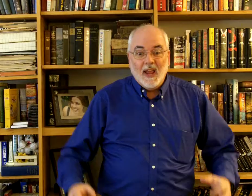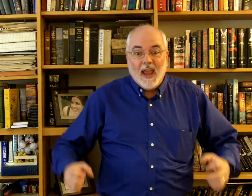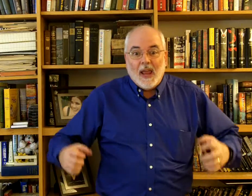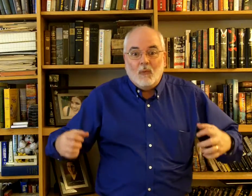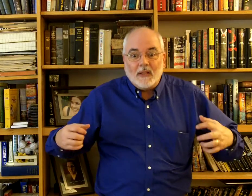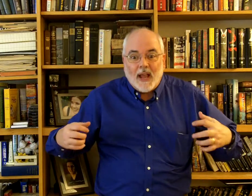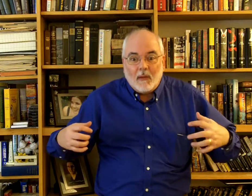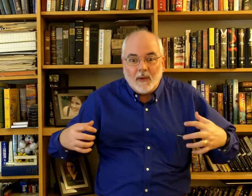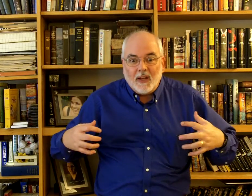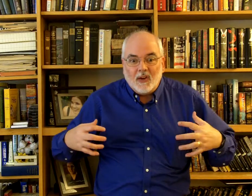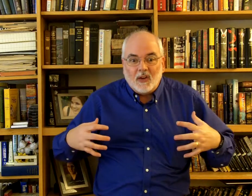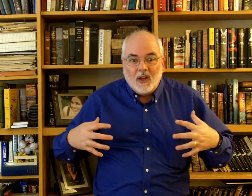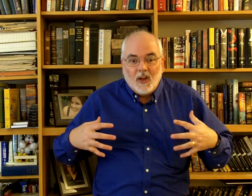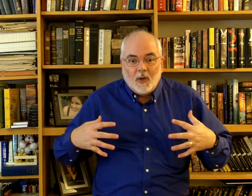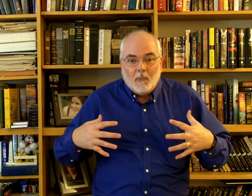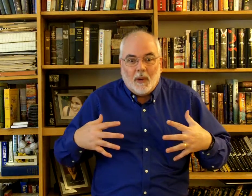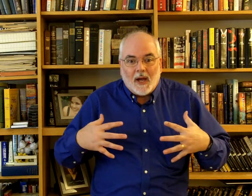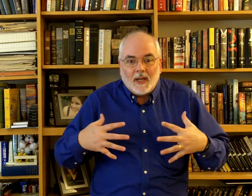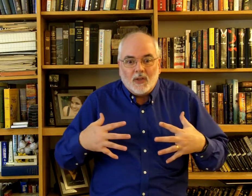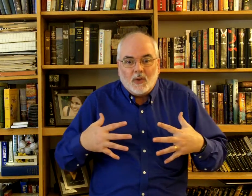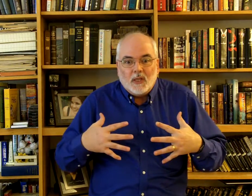And what's happening, your body is going,